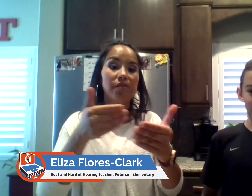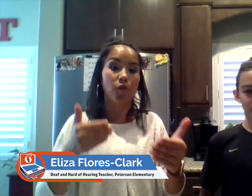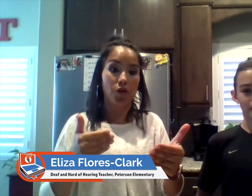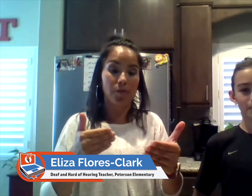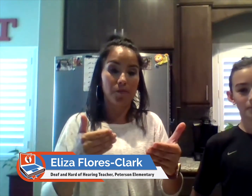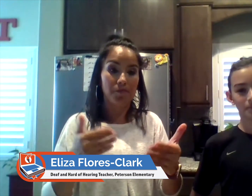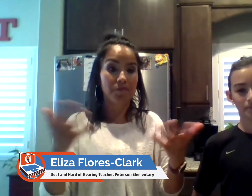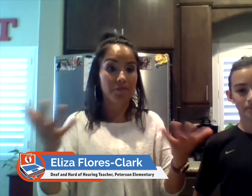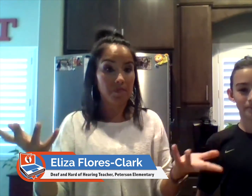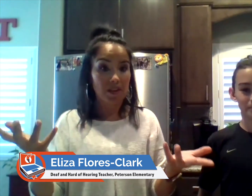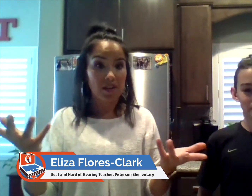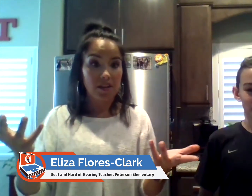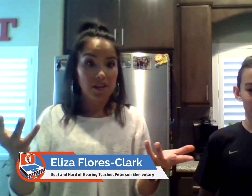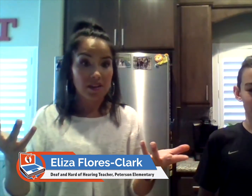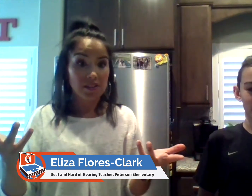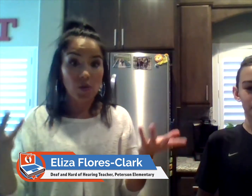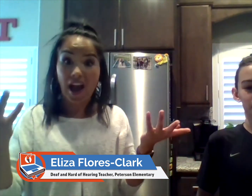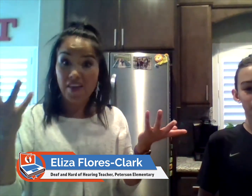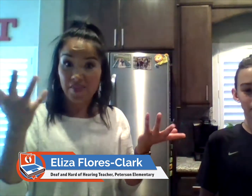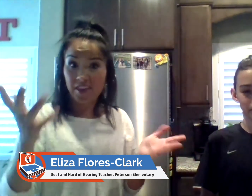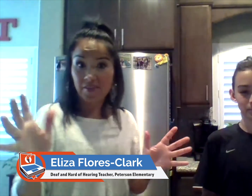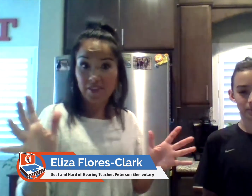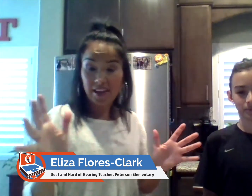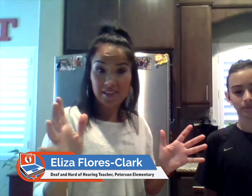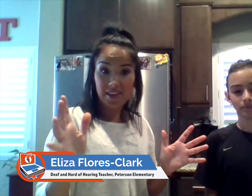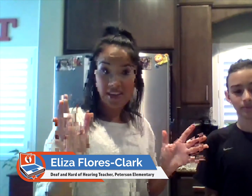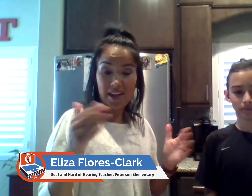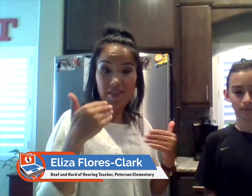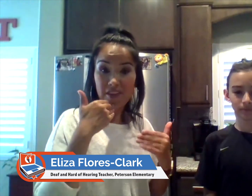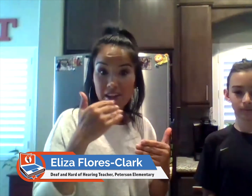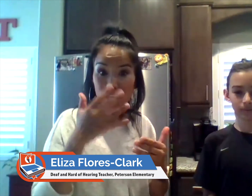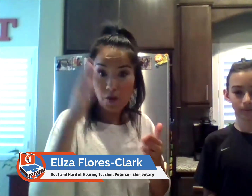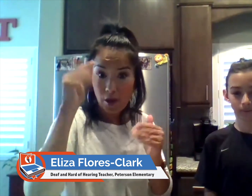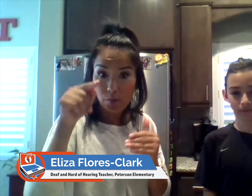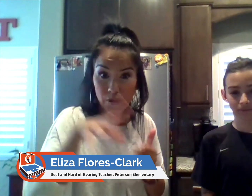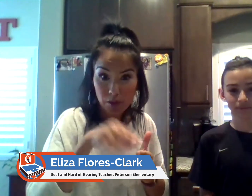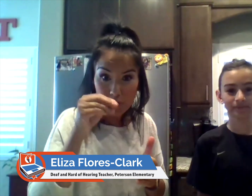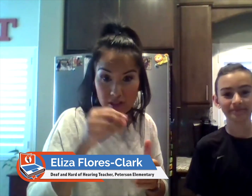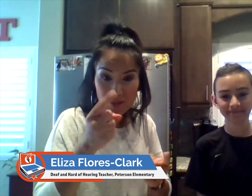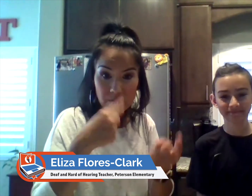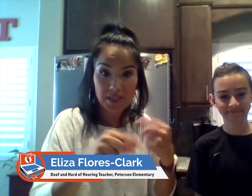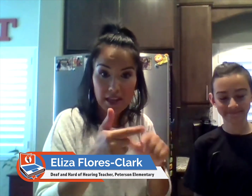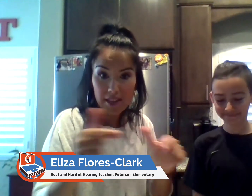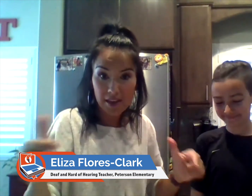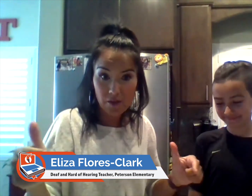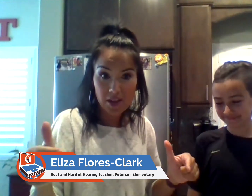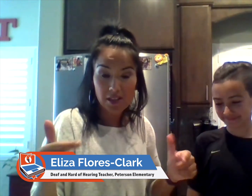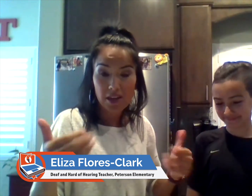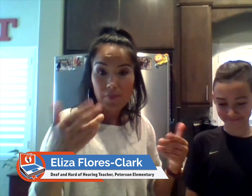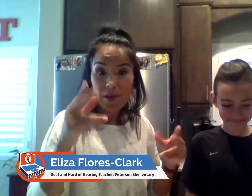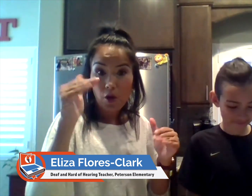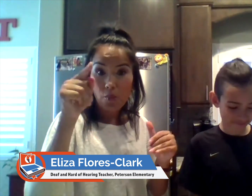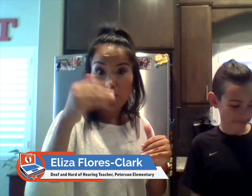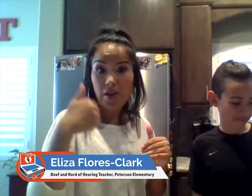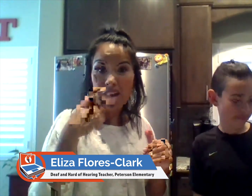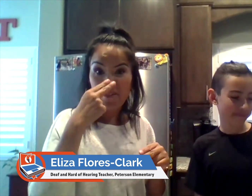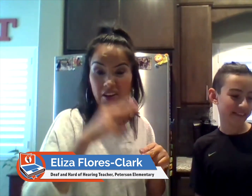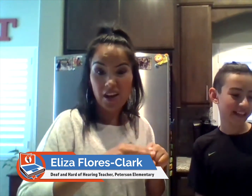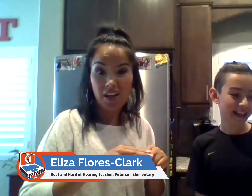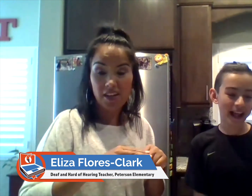before. So I think that's it. Thank you. I hope you learned some sign language. Hope you had